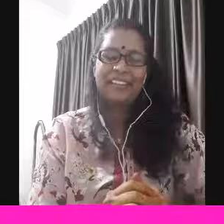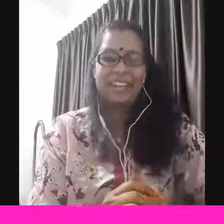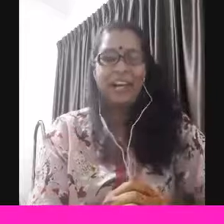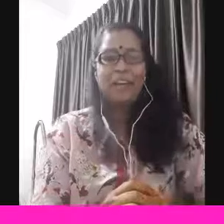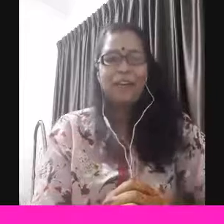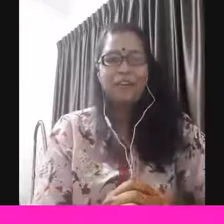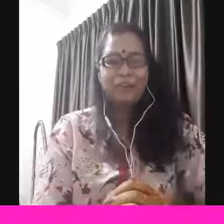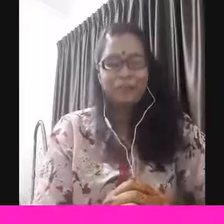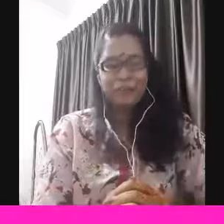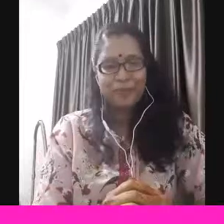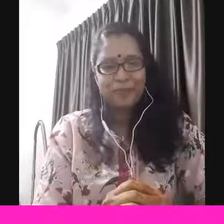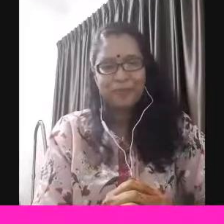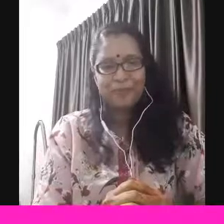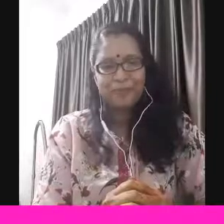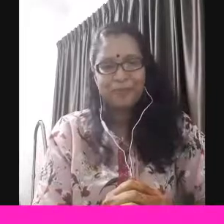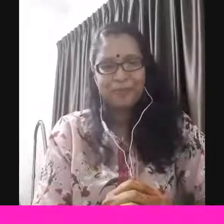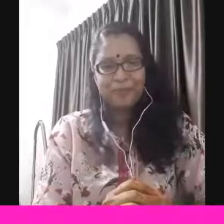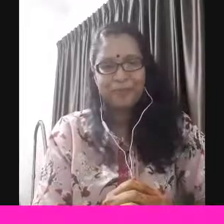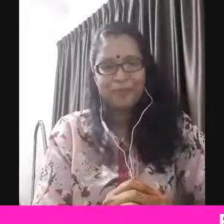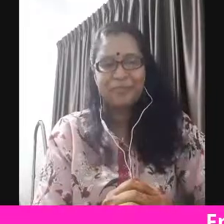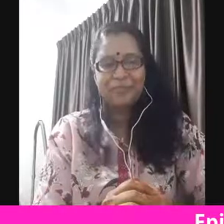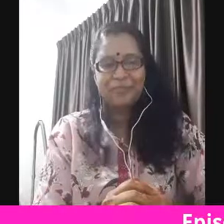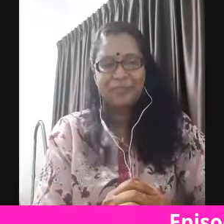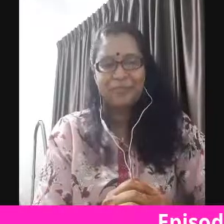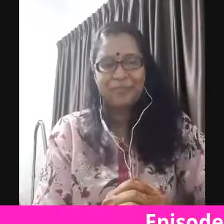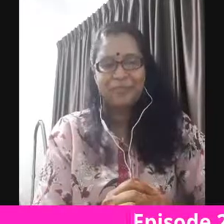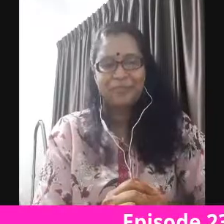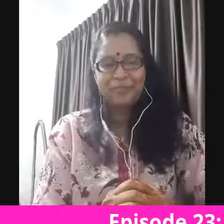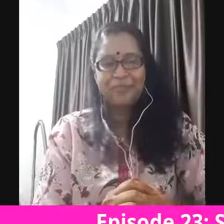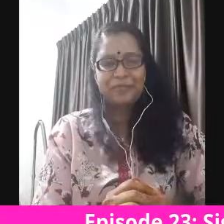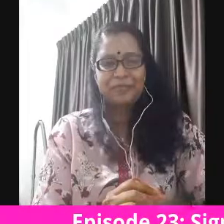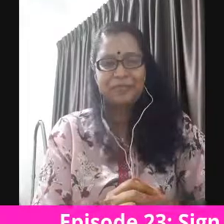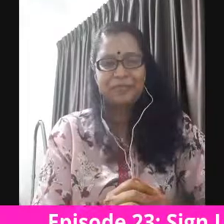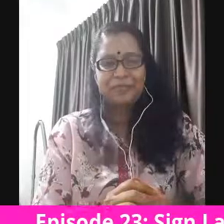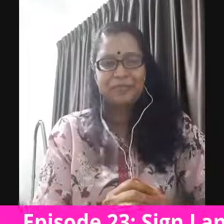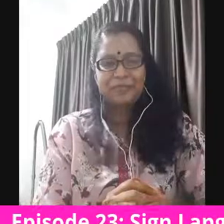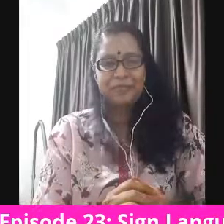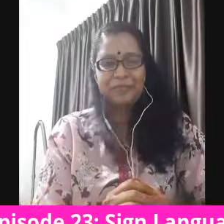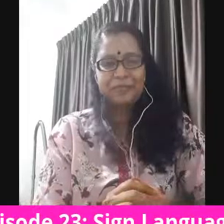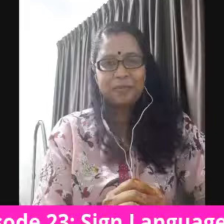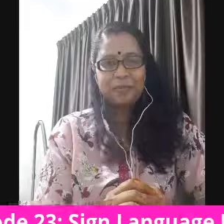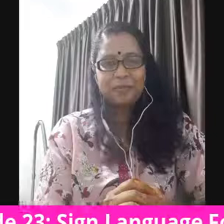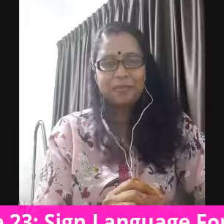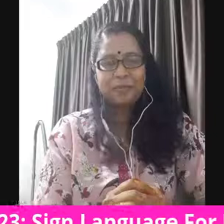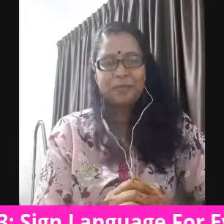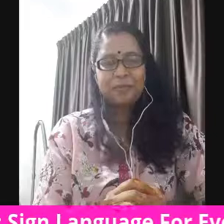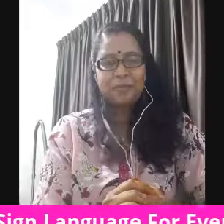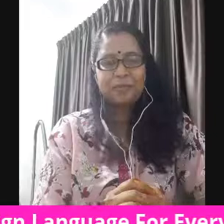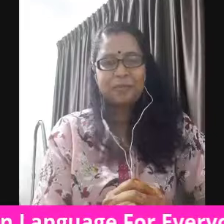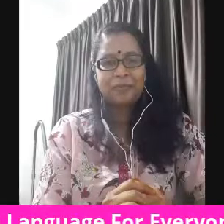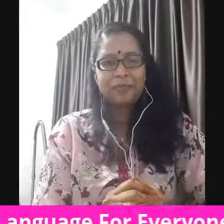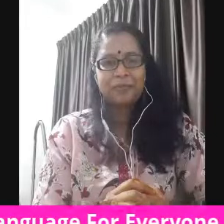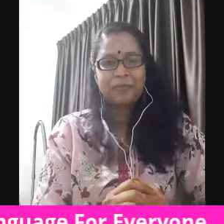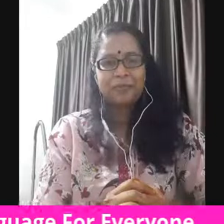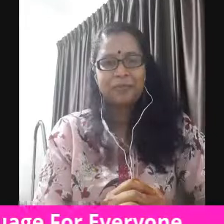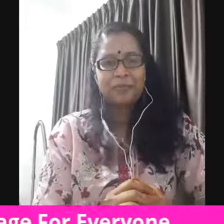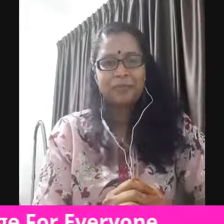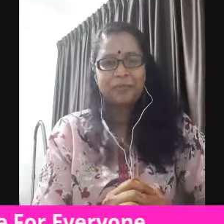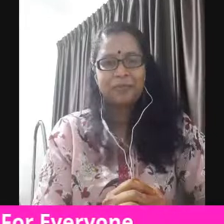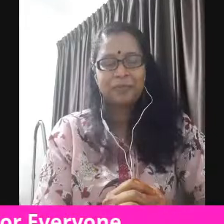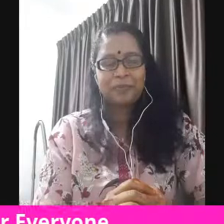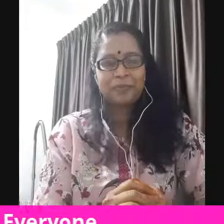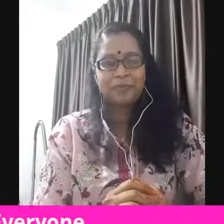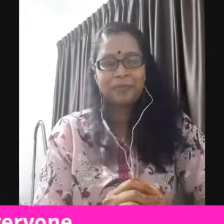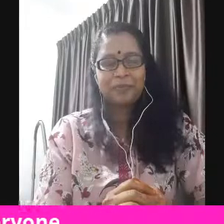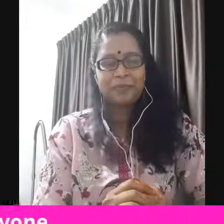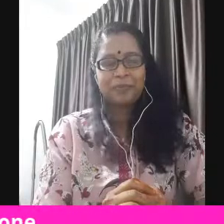time on Okay. Saturday night spending with us and the viewers, sharing about such a useful topic on sign language